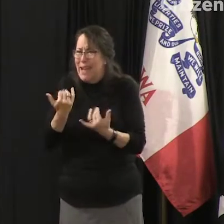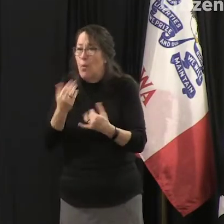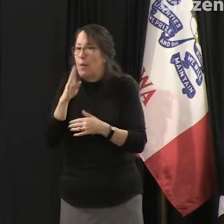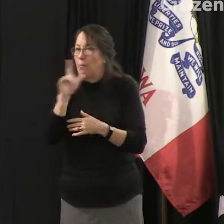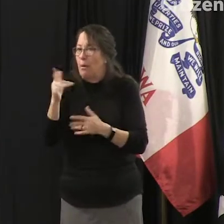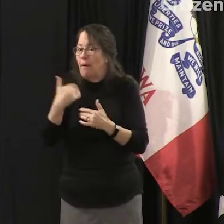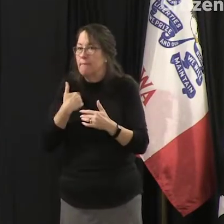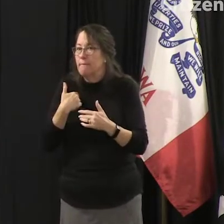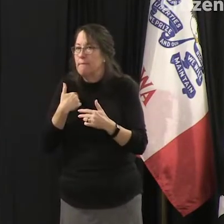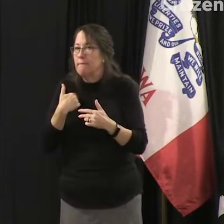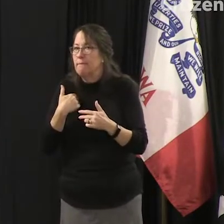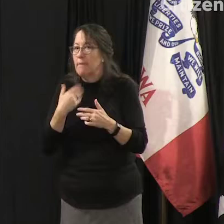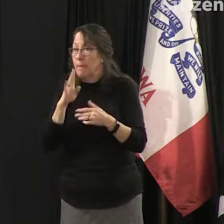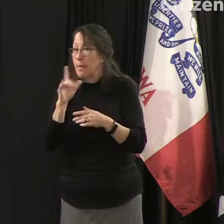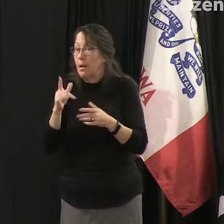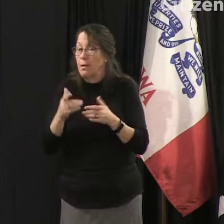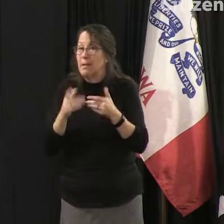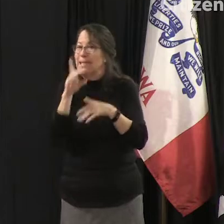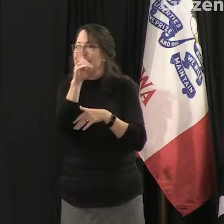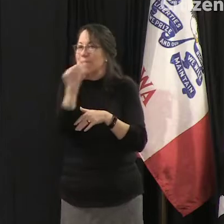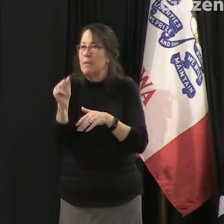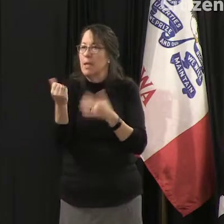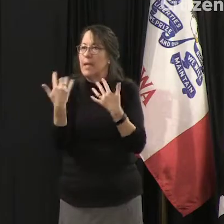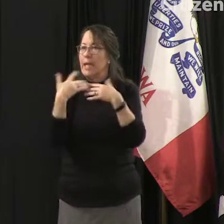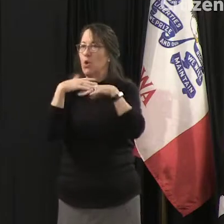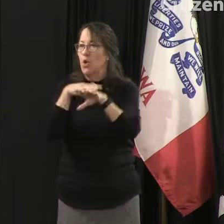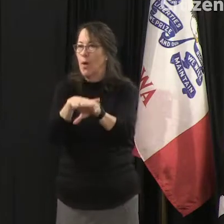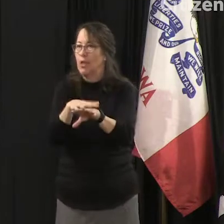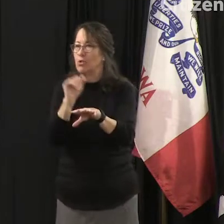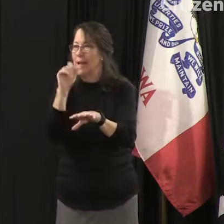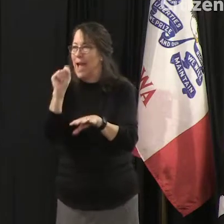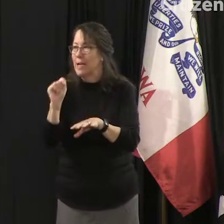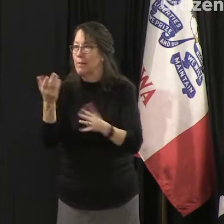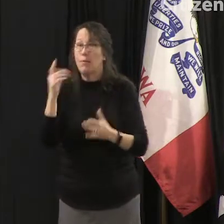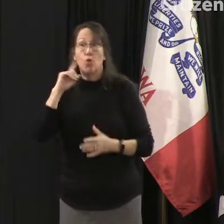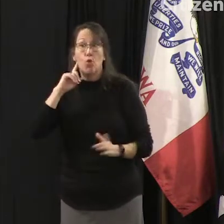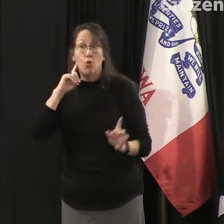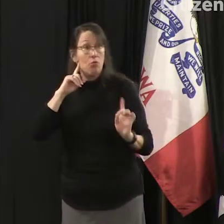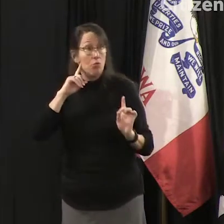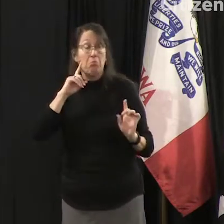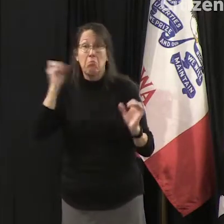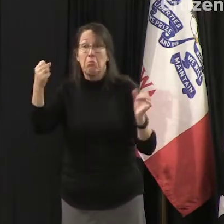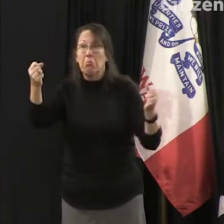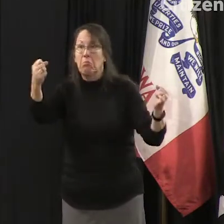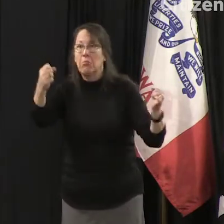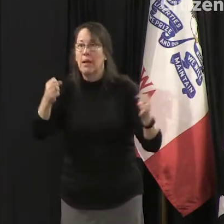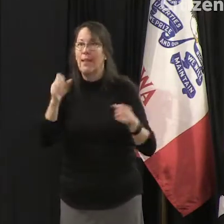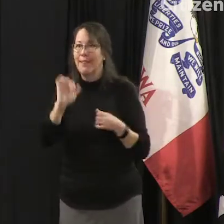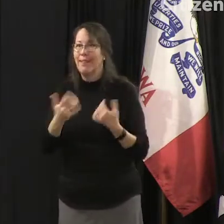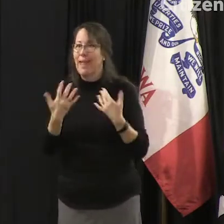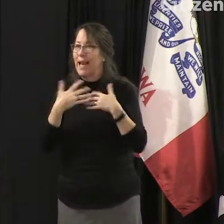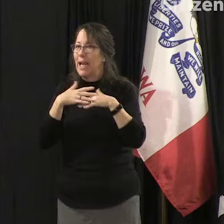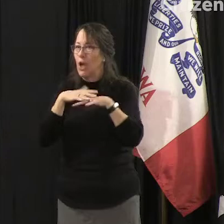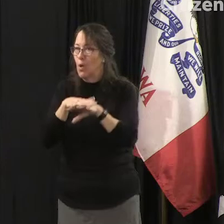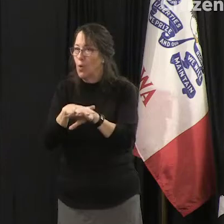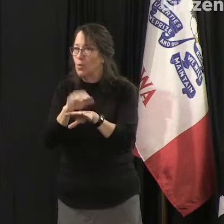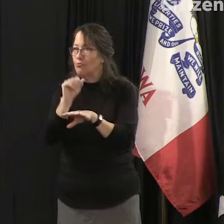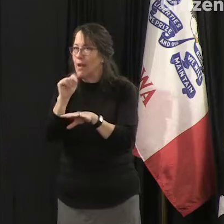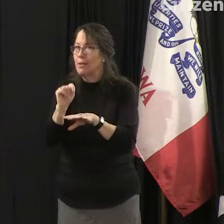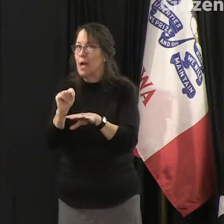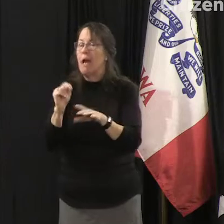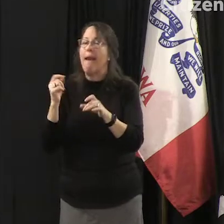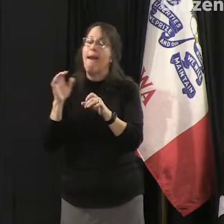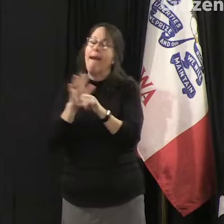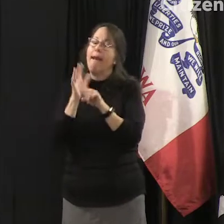in the House now called the Disability Integration Act. Some of you may have heard of it, right? The Disability Integration Act. We have